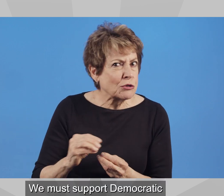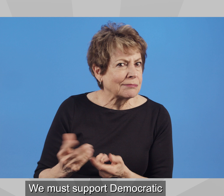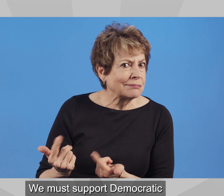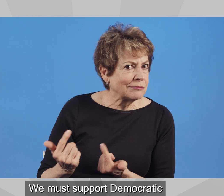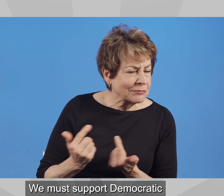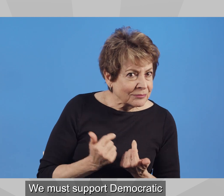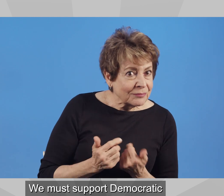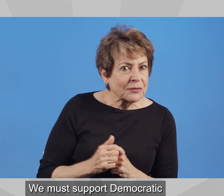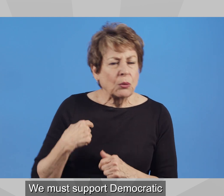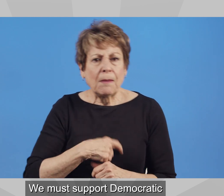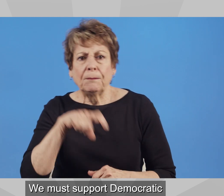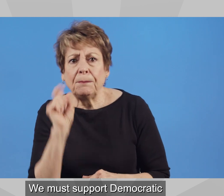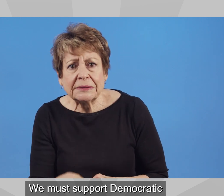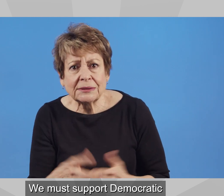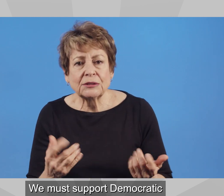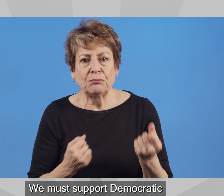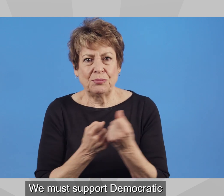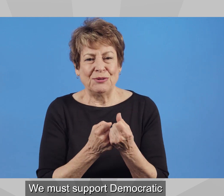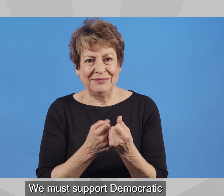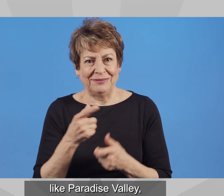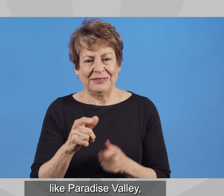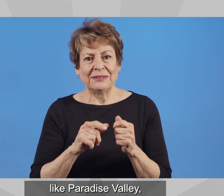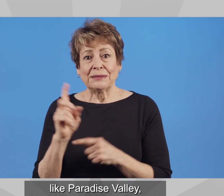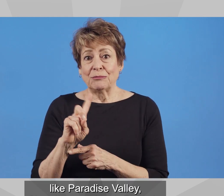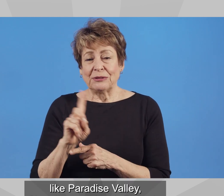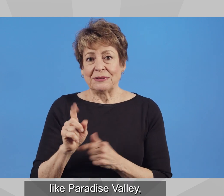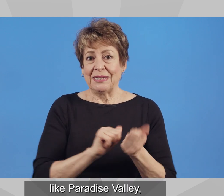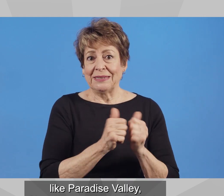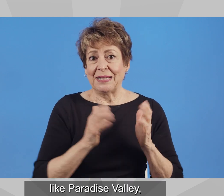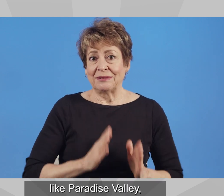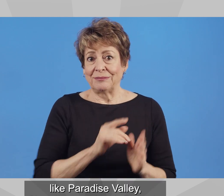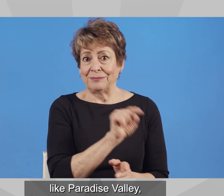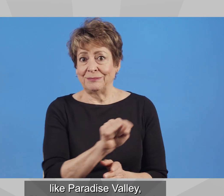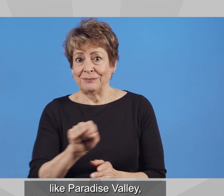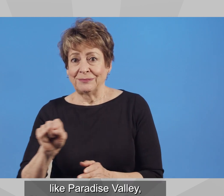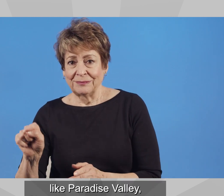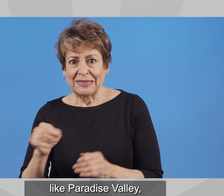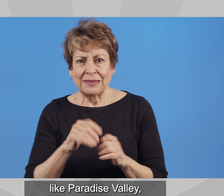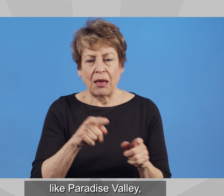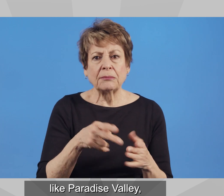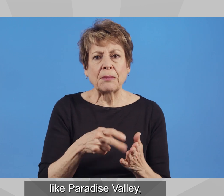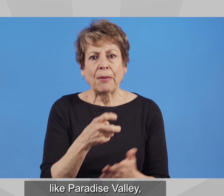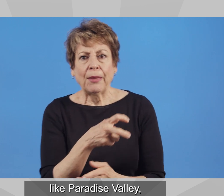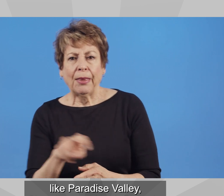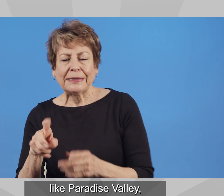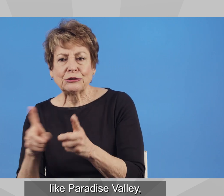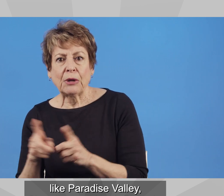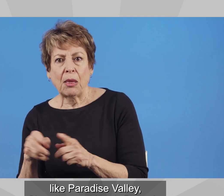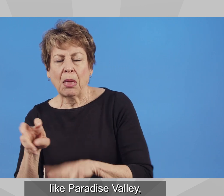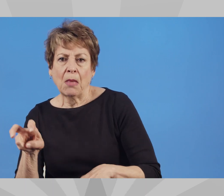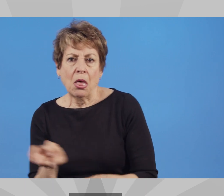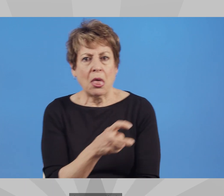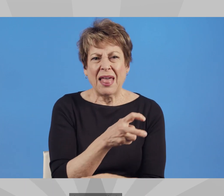We must support Democratic candidates in swing districts like Paradise Valley, Chandler, and North